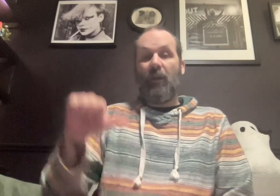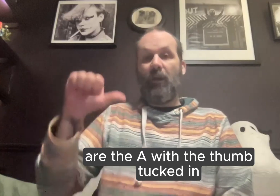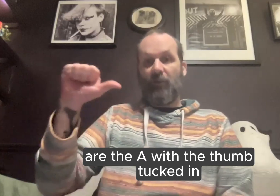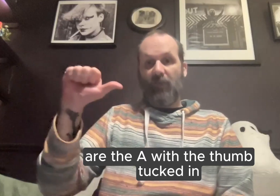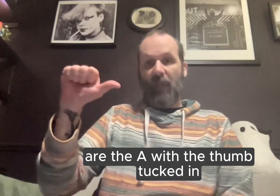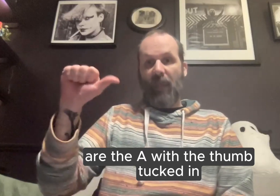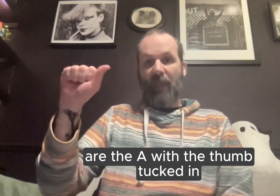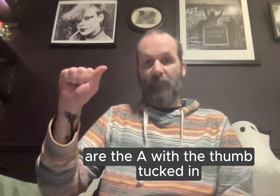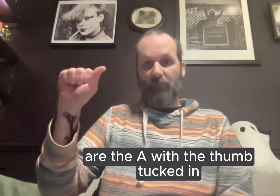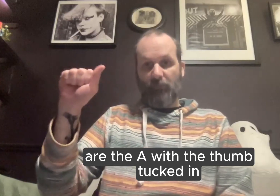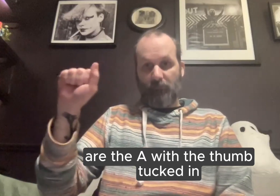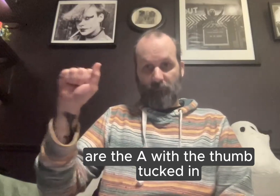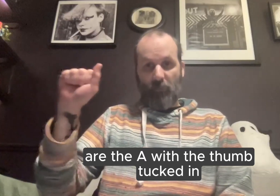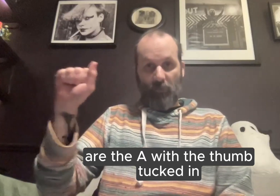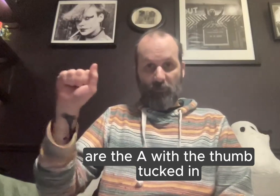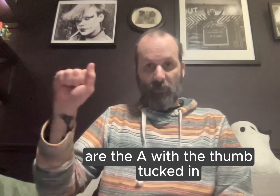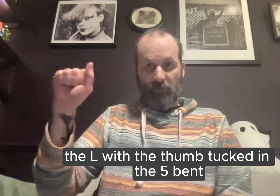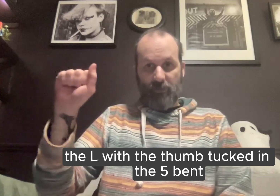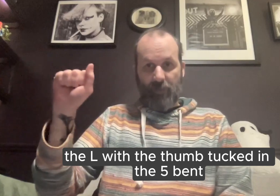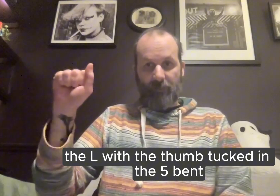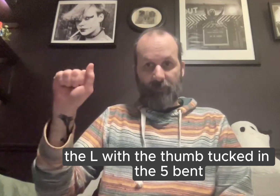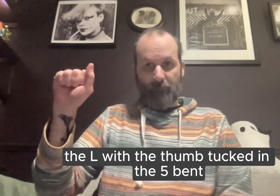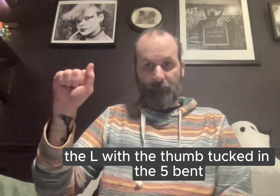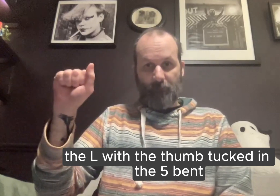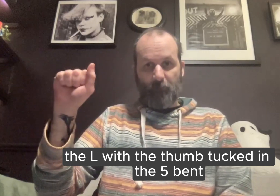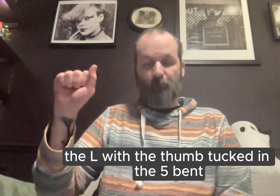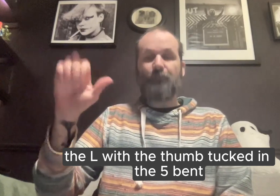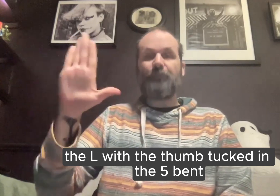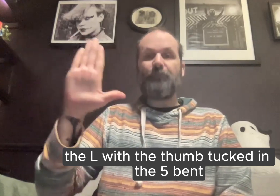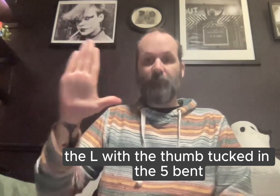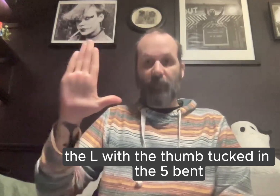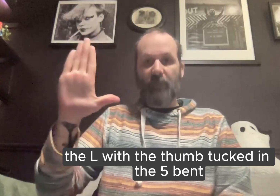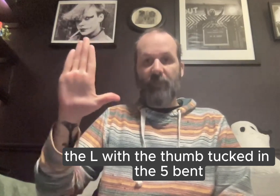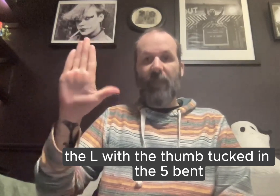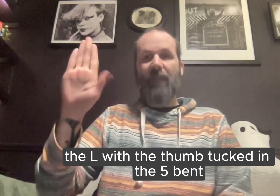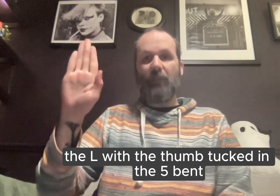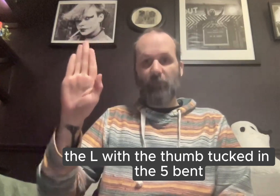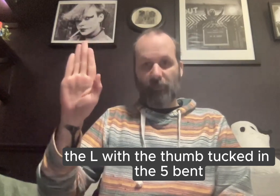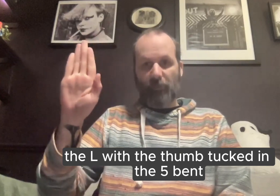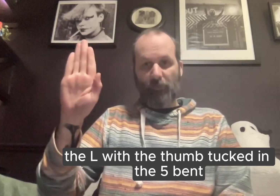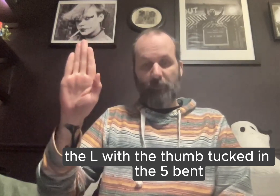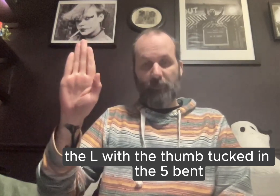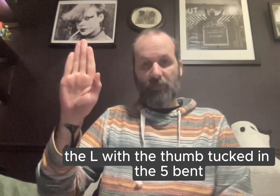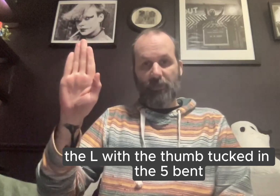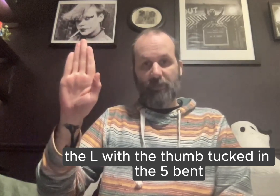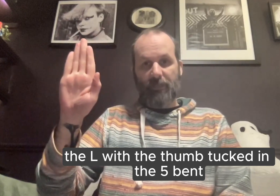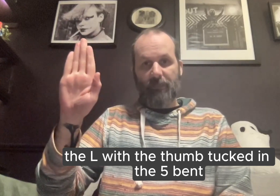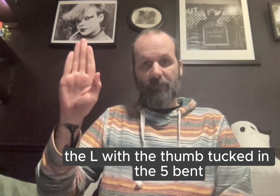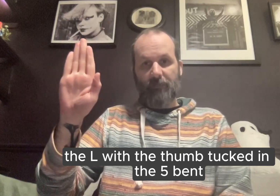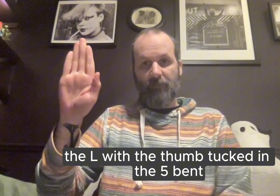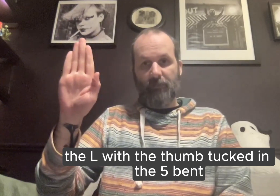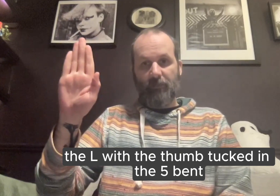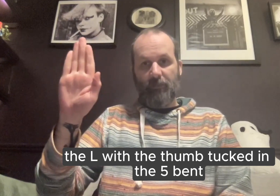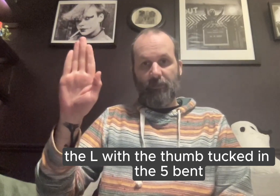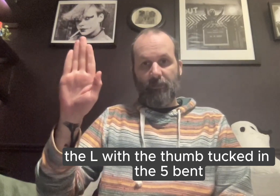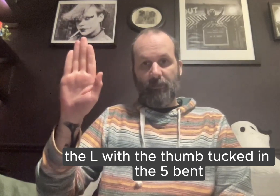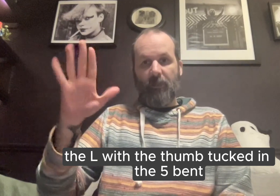are the A with the thumb tucked in, the L with the thumb tucked in,